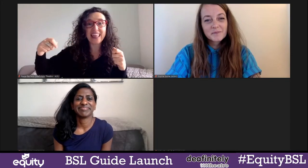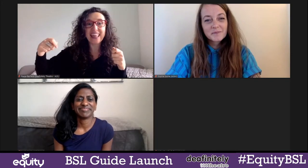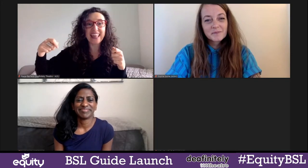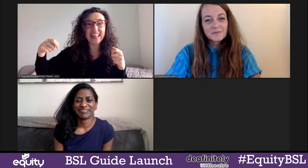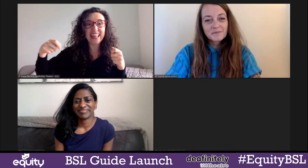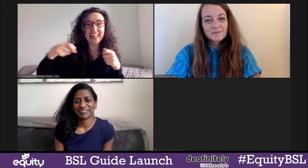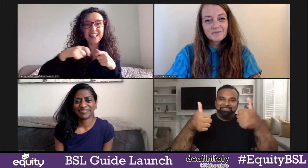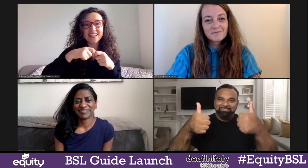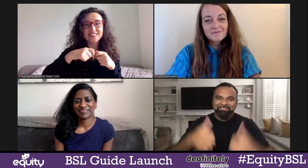Julian.